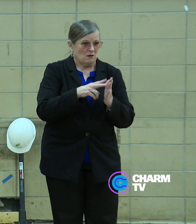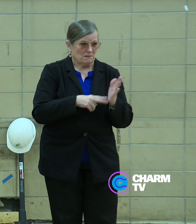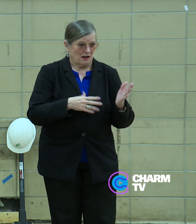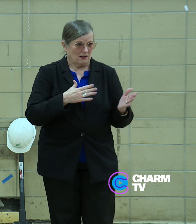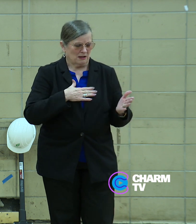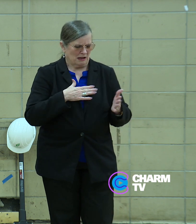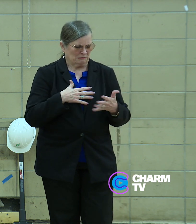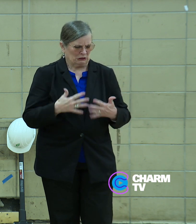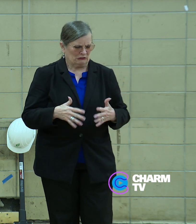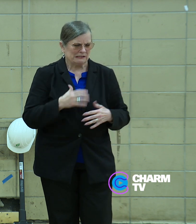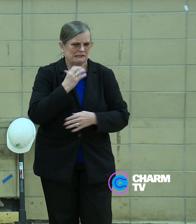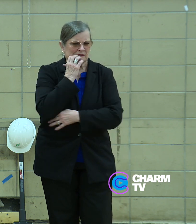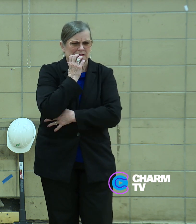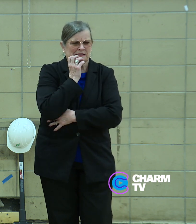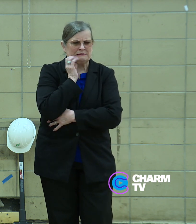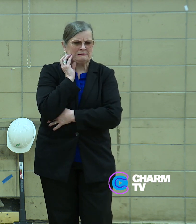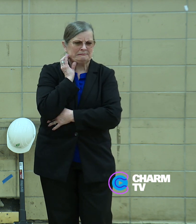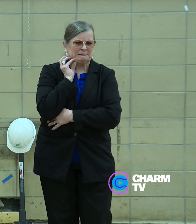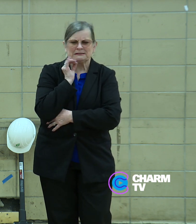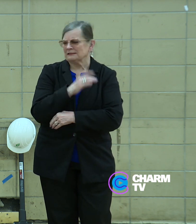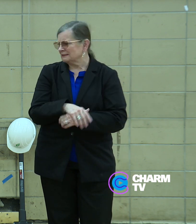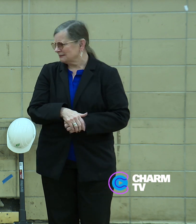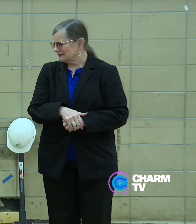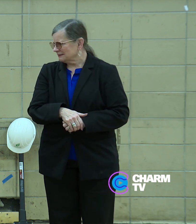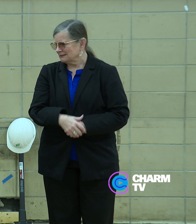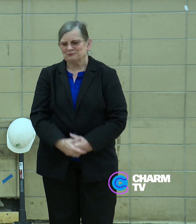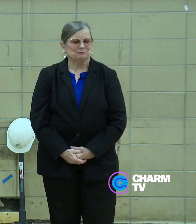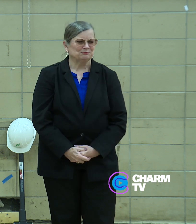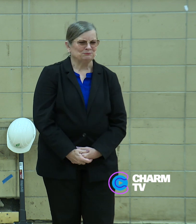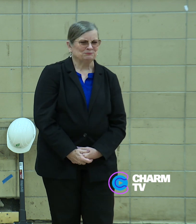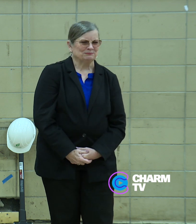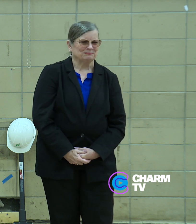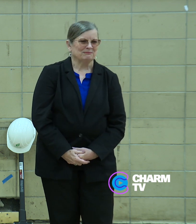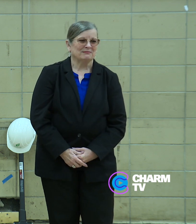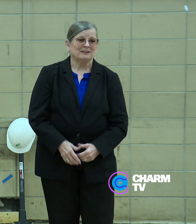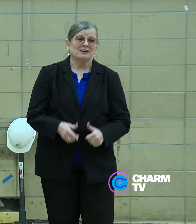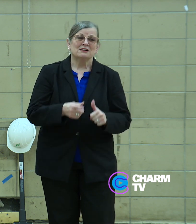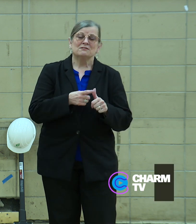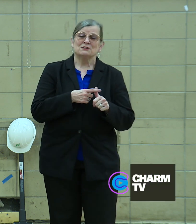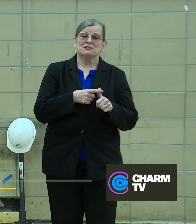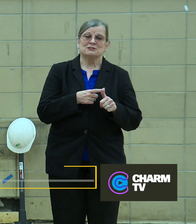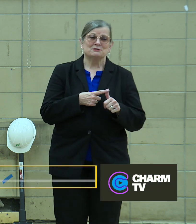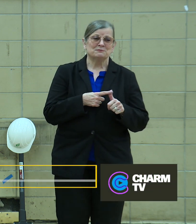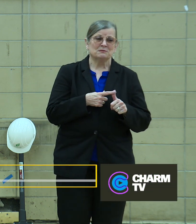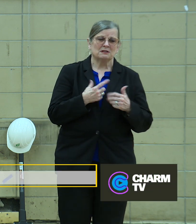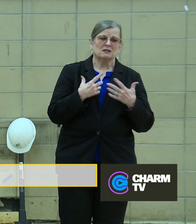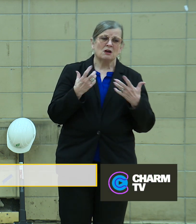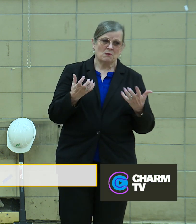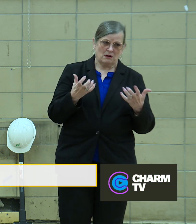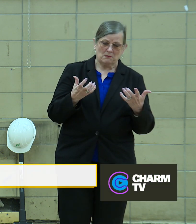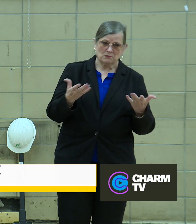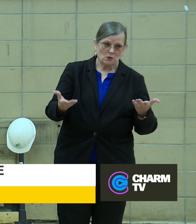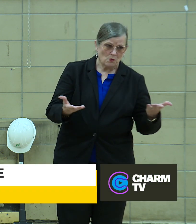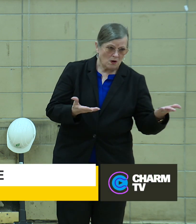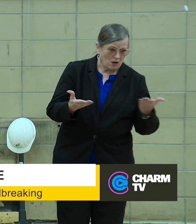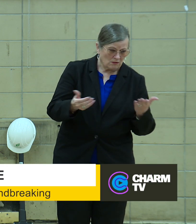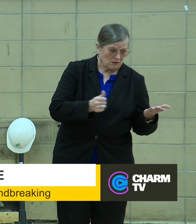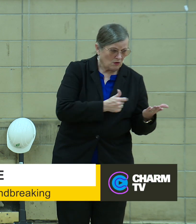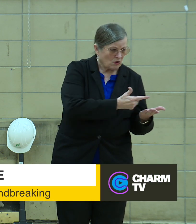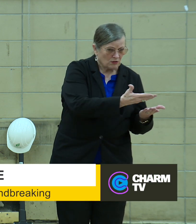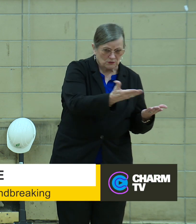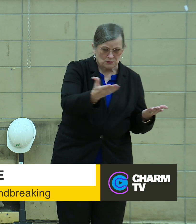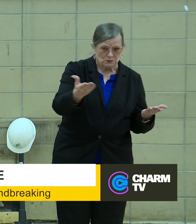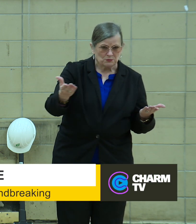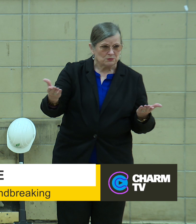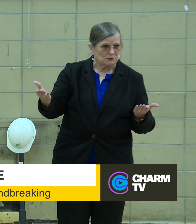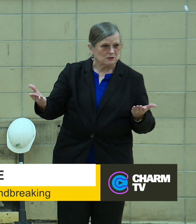nervous, so I'm going to read mine. I first of all want to say welcome to all of you.